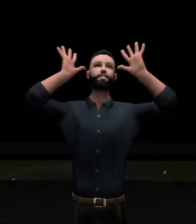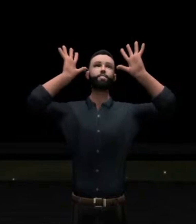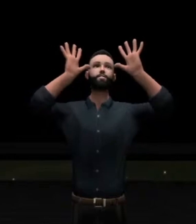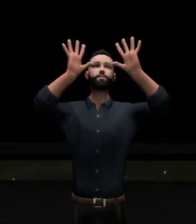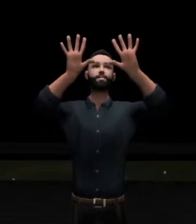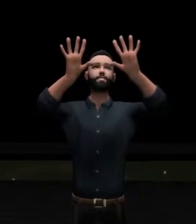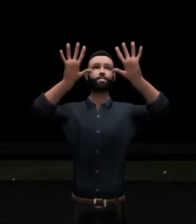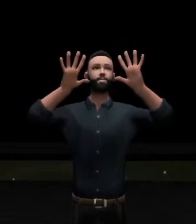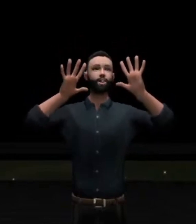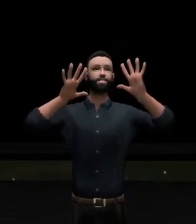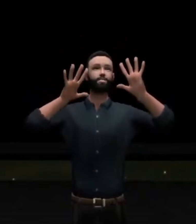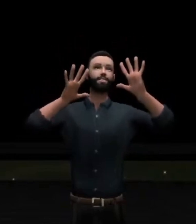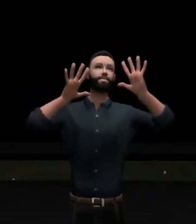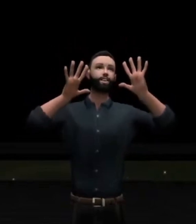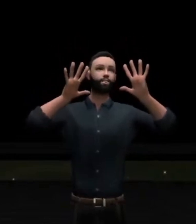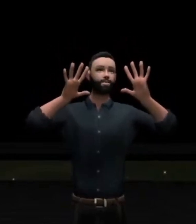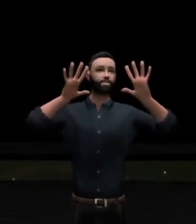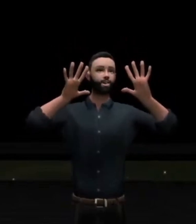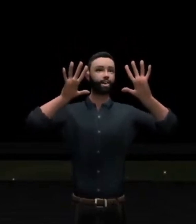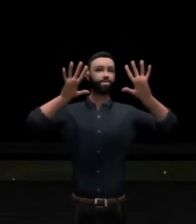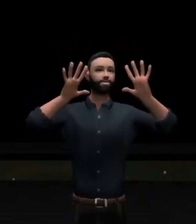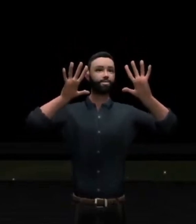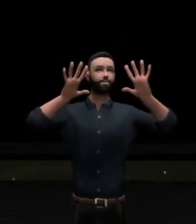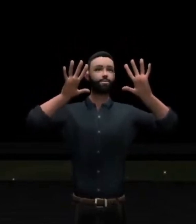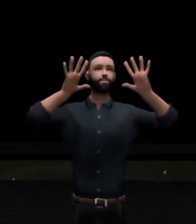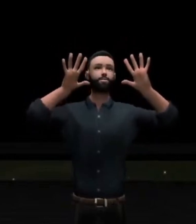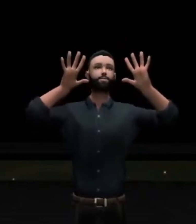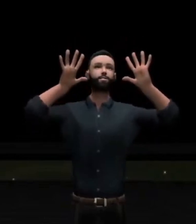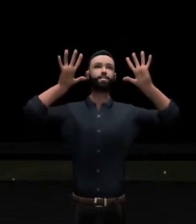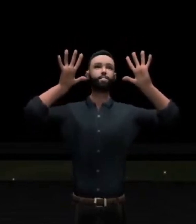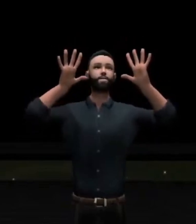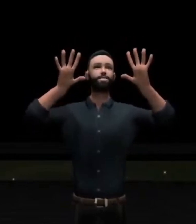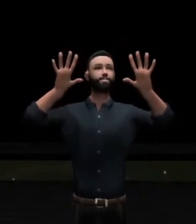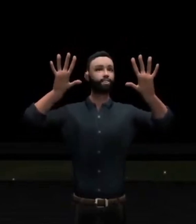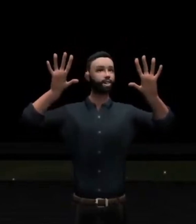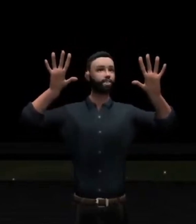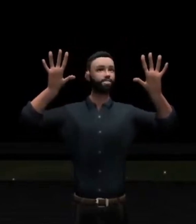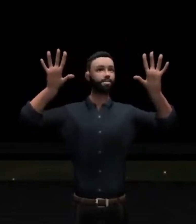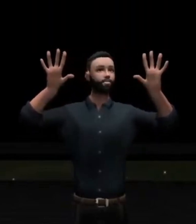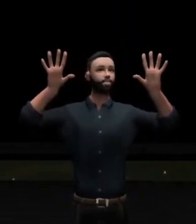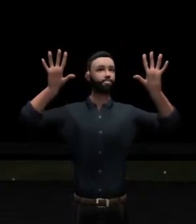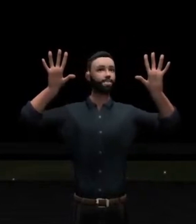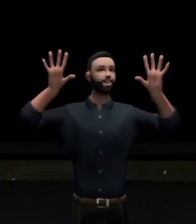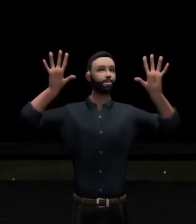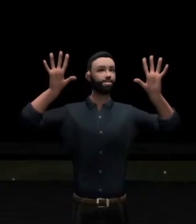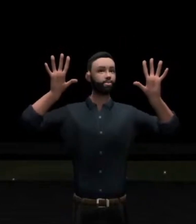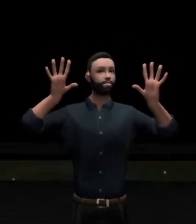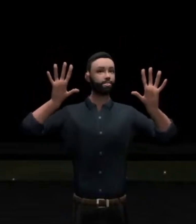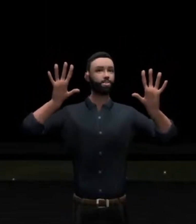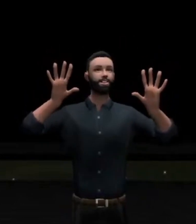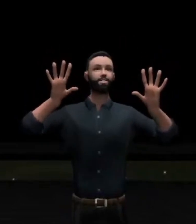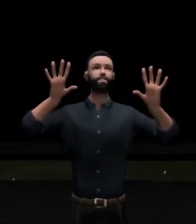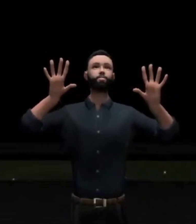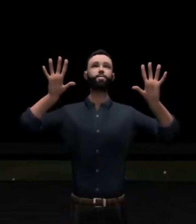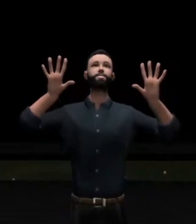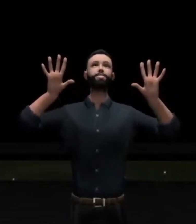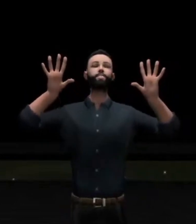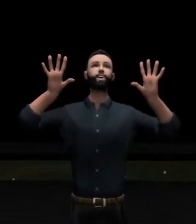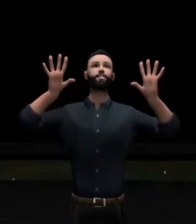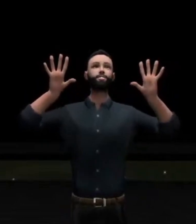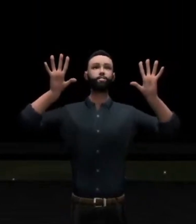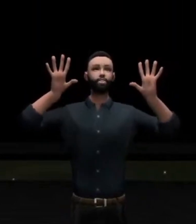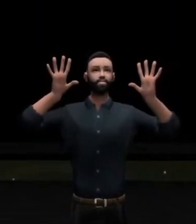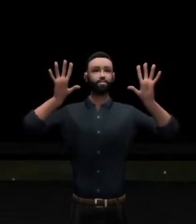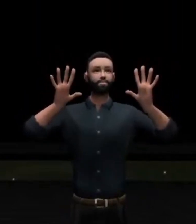cross, when you think of Christ hanging on the cross, your response is one of absolute gratitude. Your